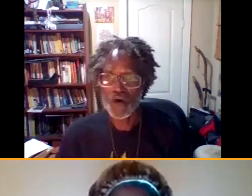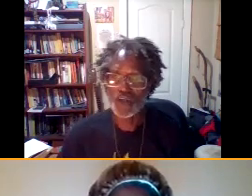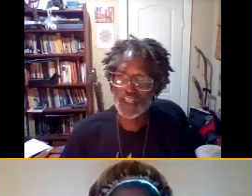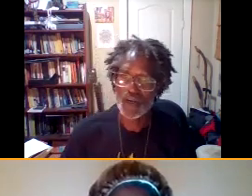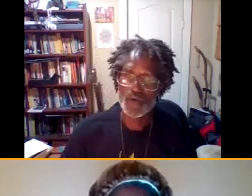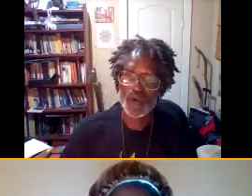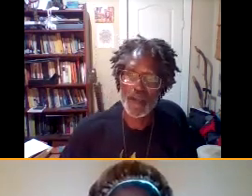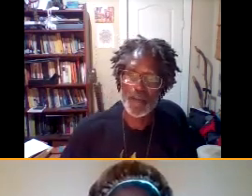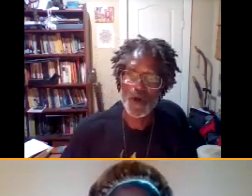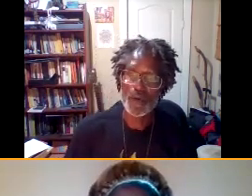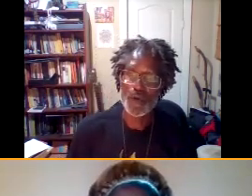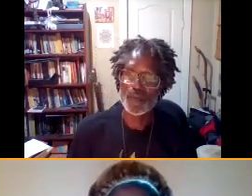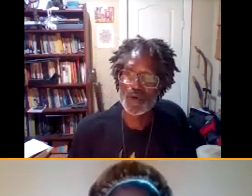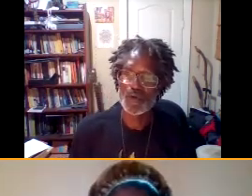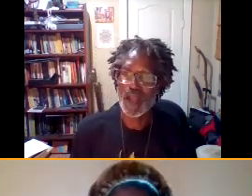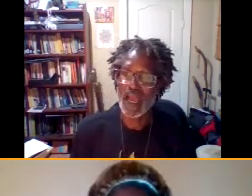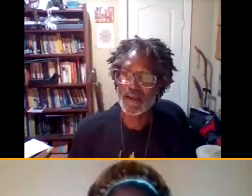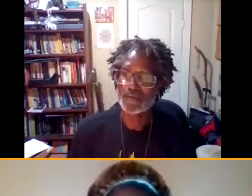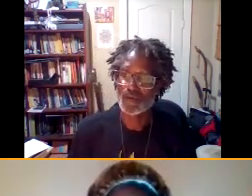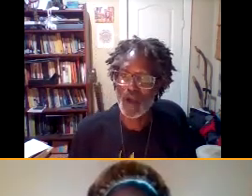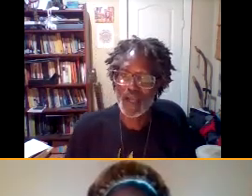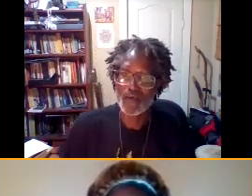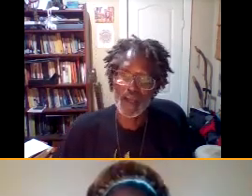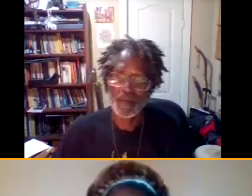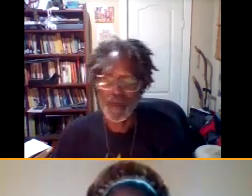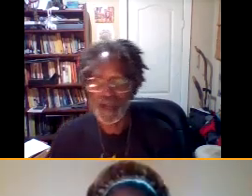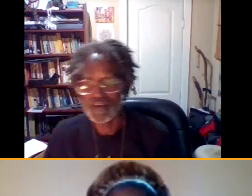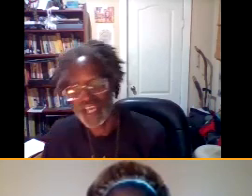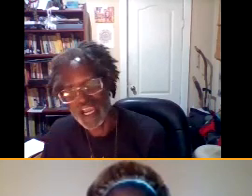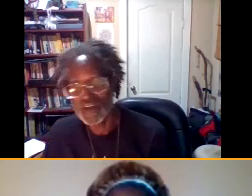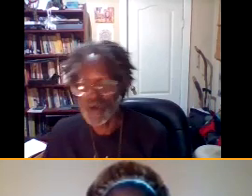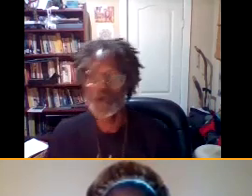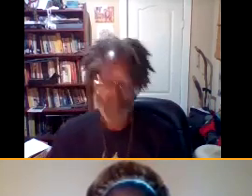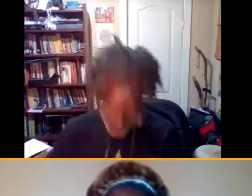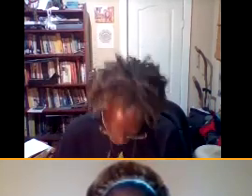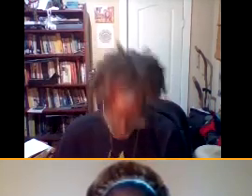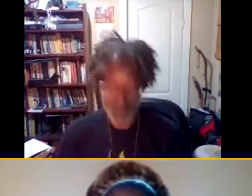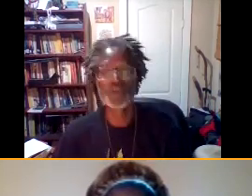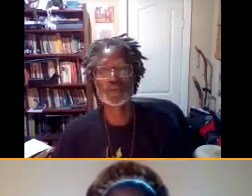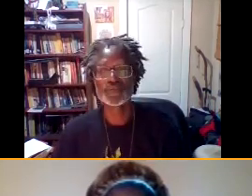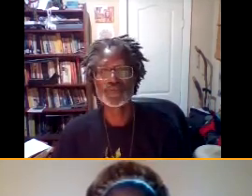Red, orange, yellow, green, purple, blue, black, white, gray, brown, tan, gold, silver.